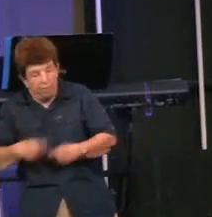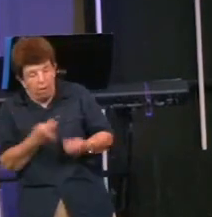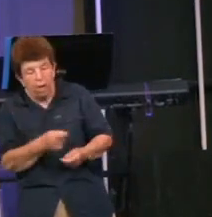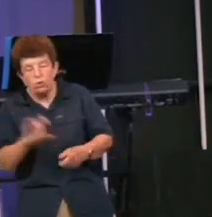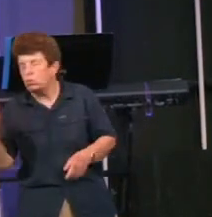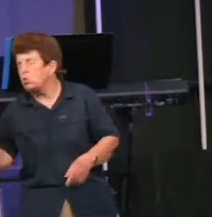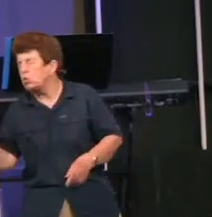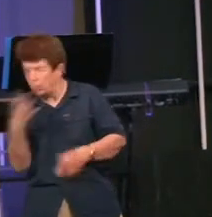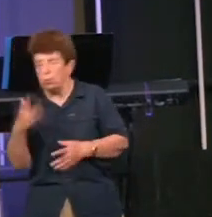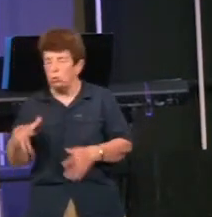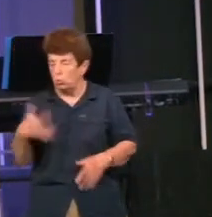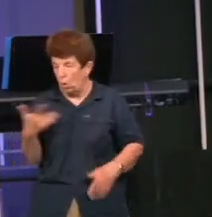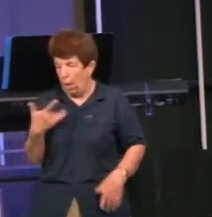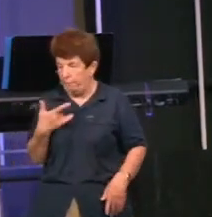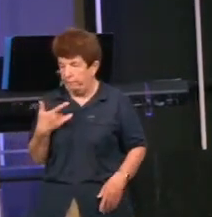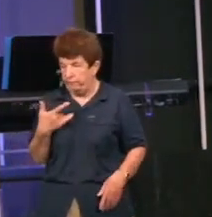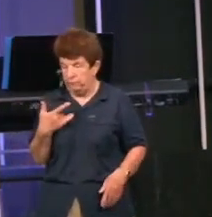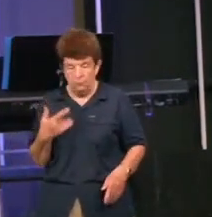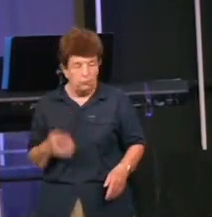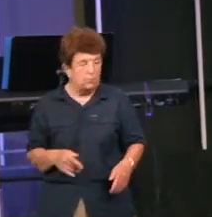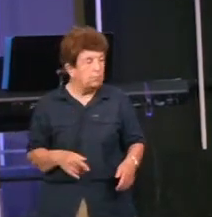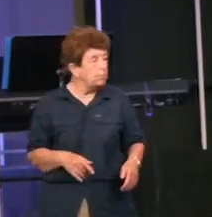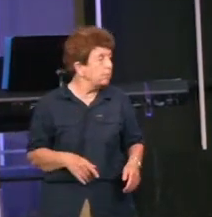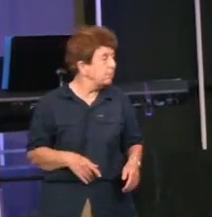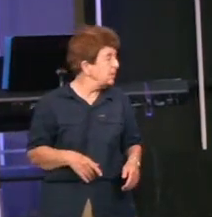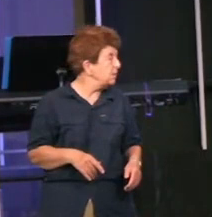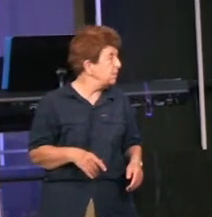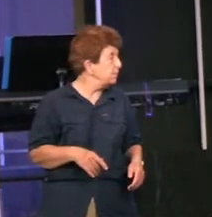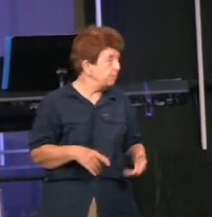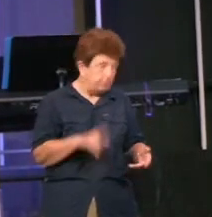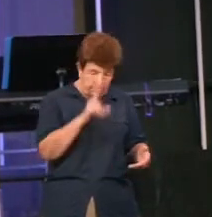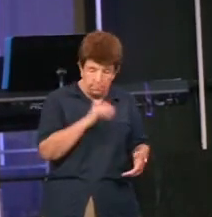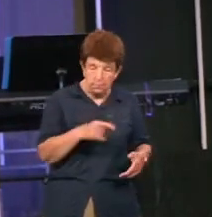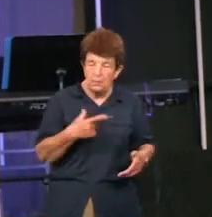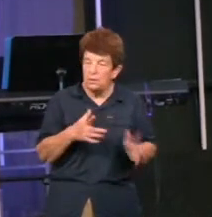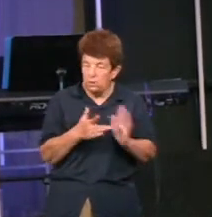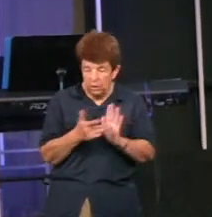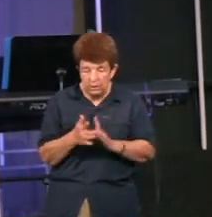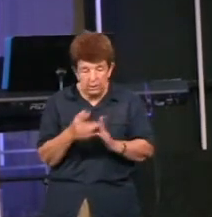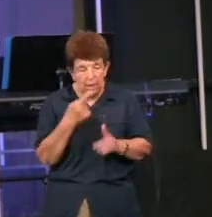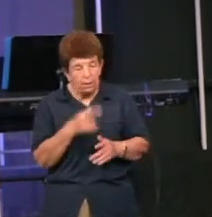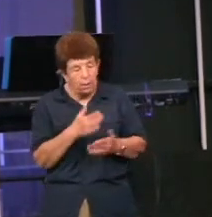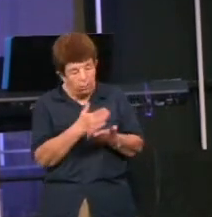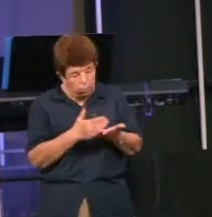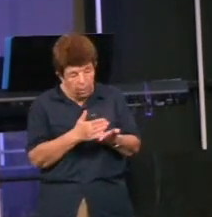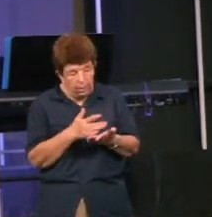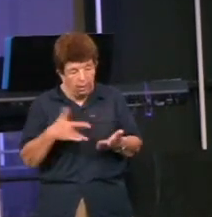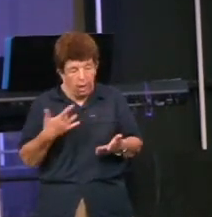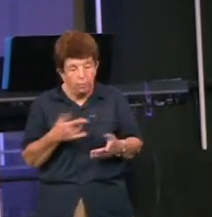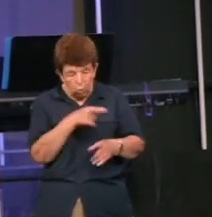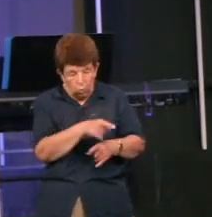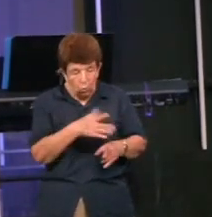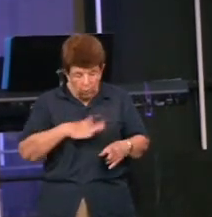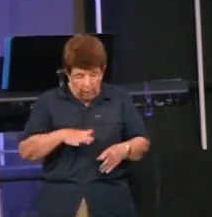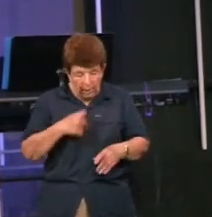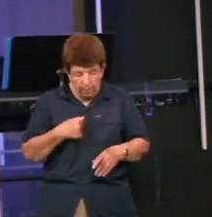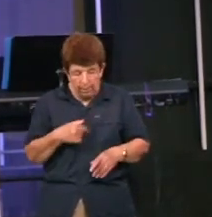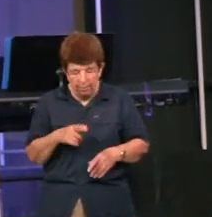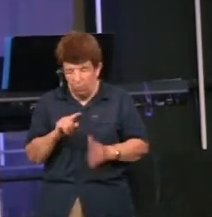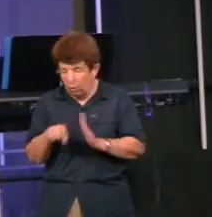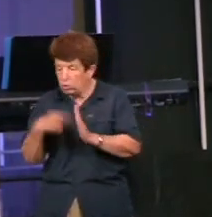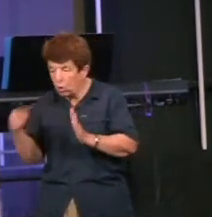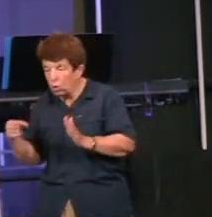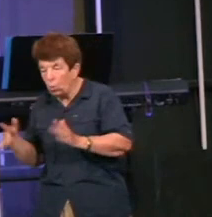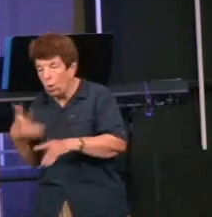And by consequence of Jesus saying, I am the bread of life, by consequence of Jesus saying, hey, you need me for this